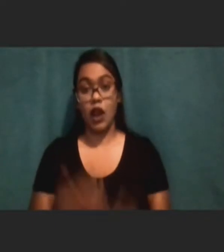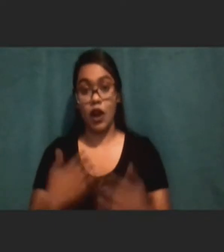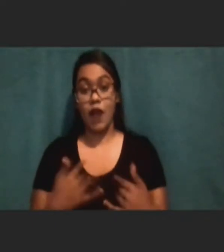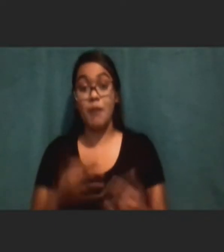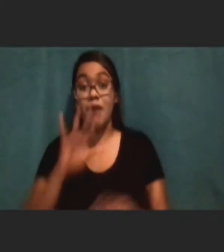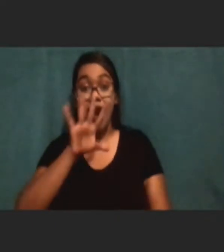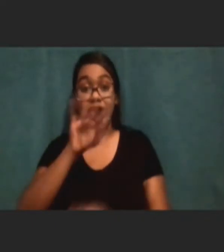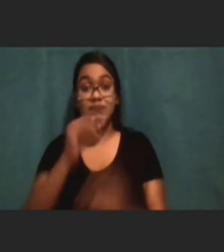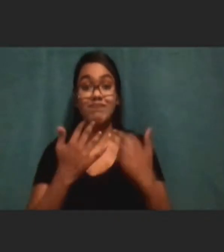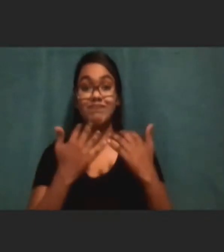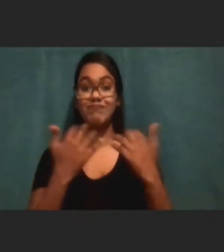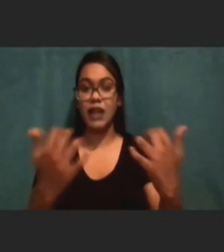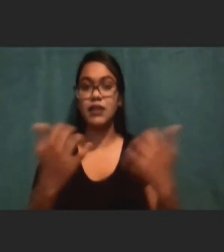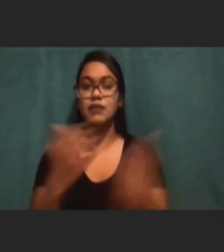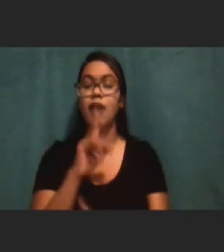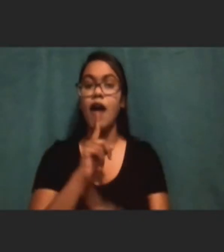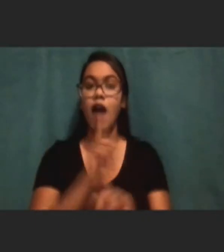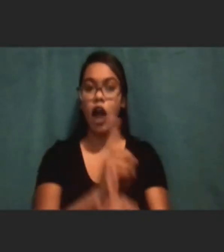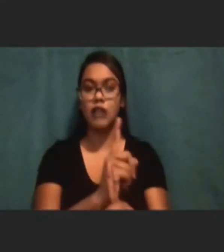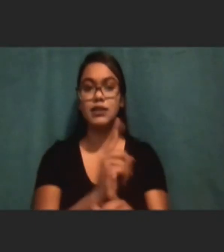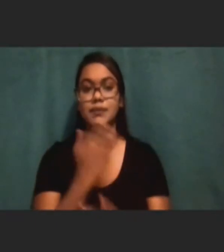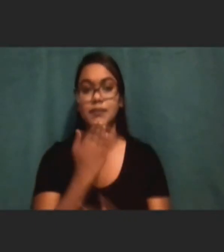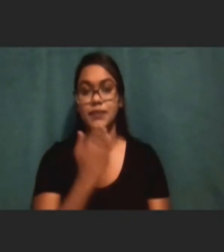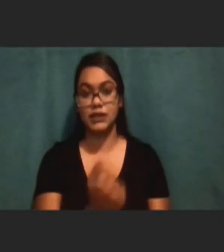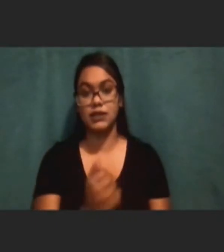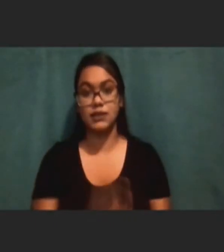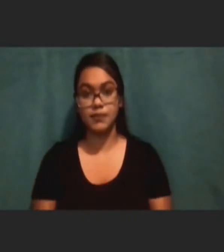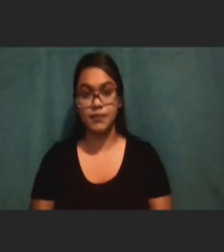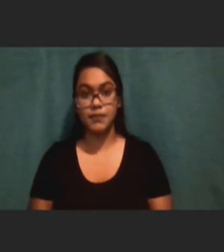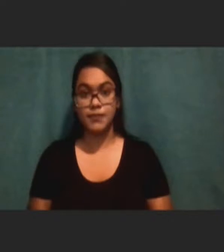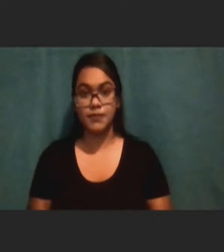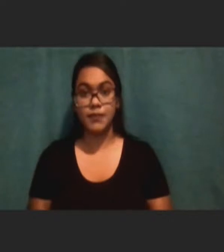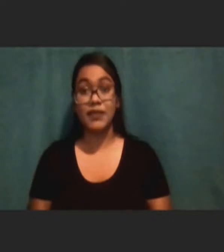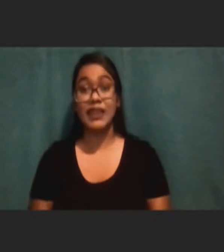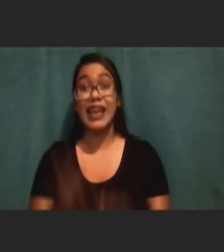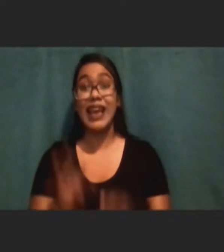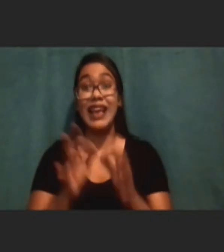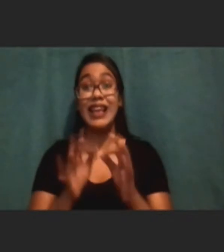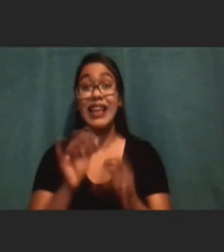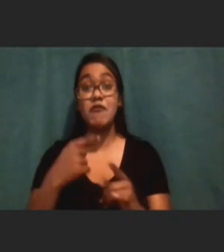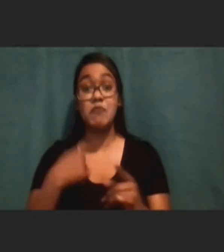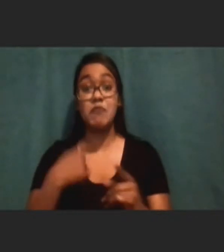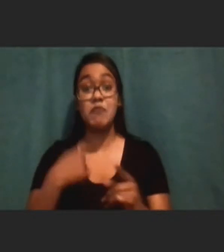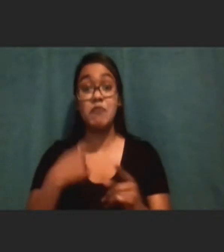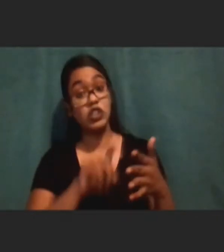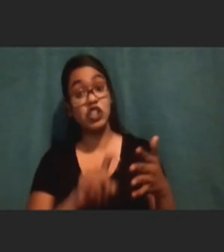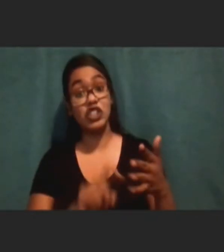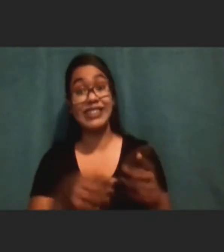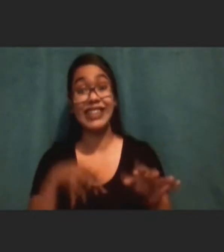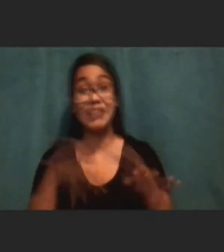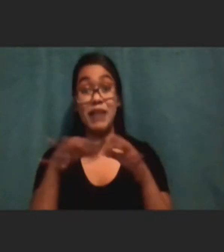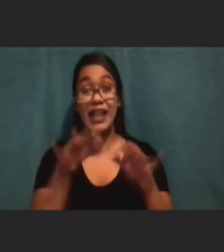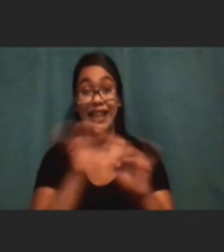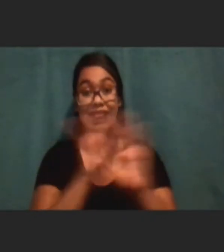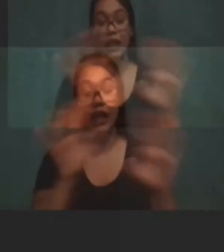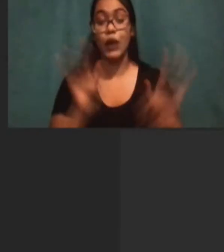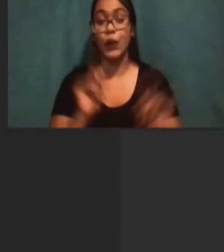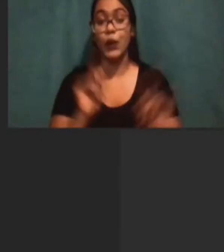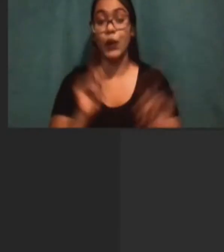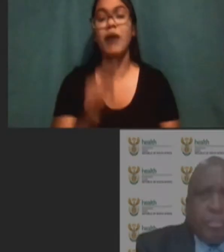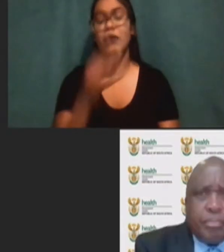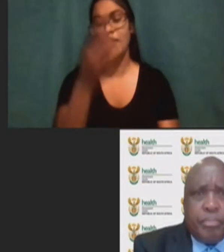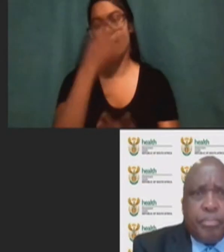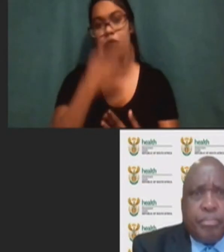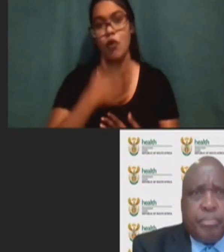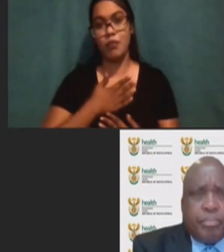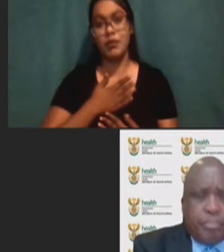any question which I did not read it well, feel free to let me know so that I can be able to repeat it. I'm going to hand